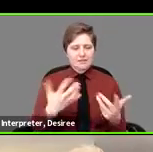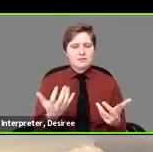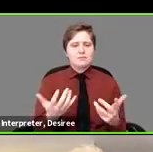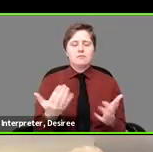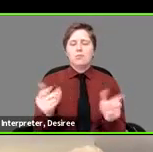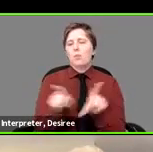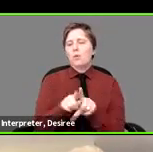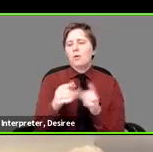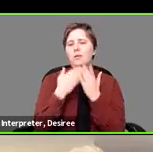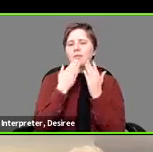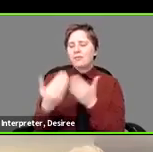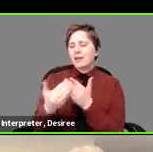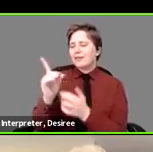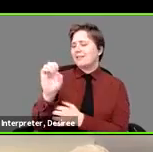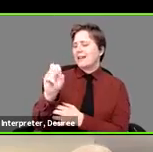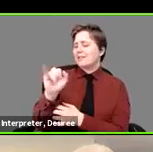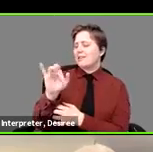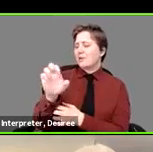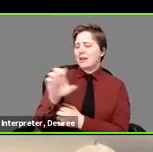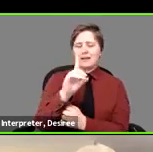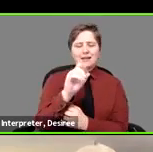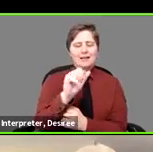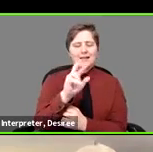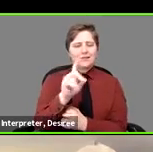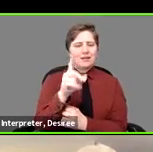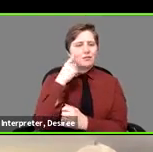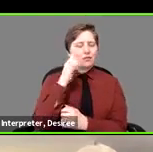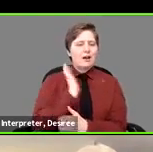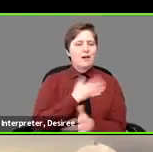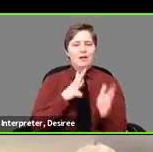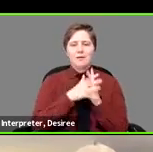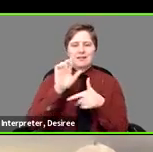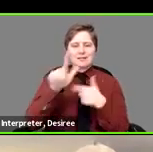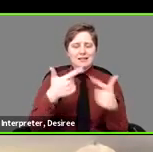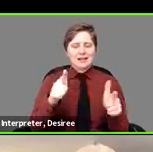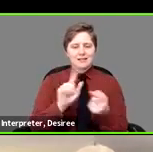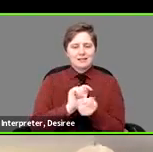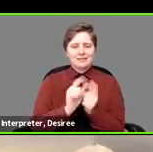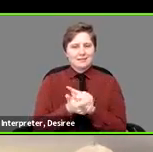Also, thanks to Desiree and David for doing our American